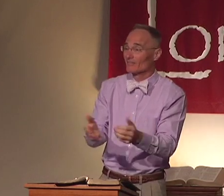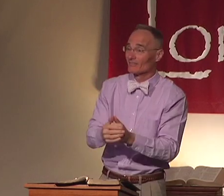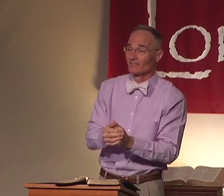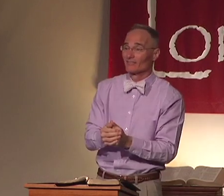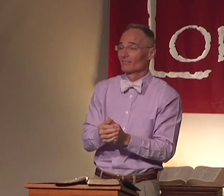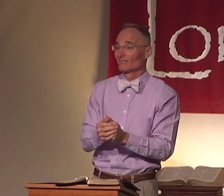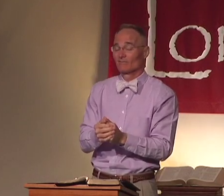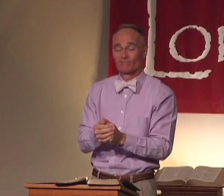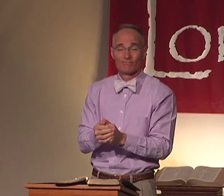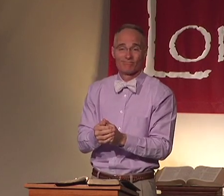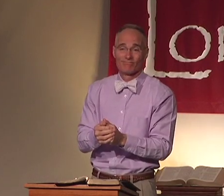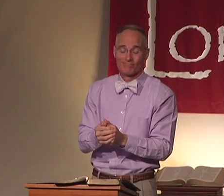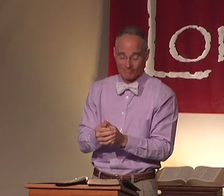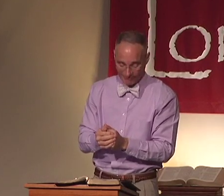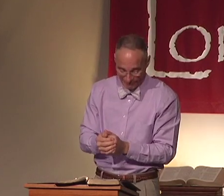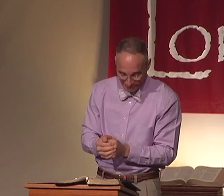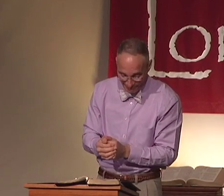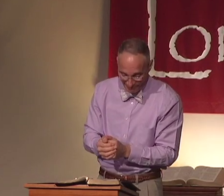He's there.